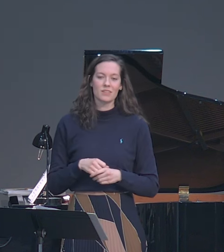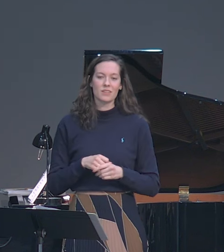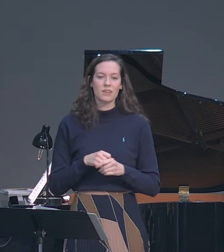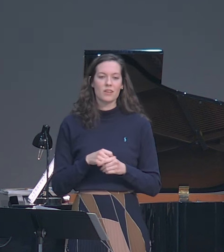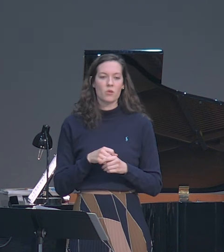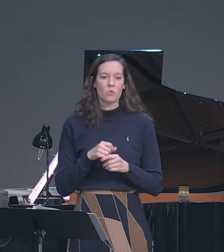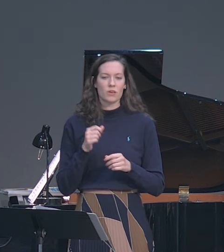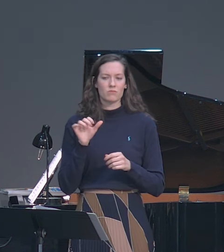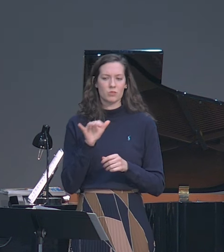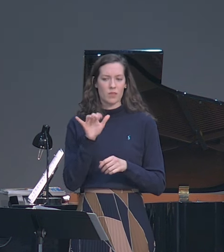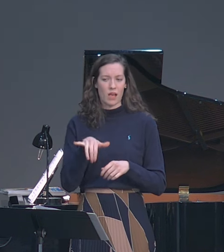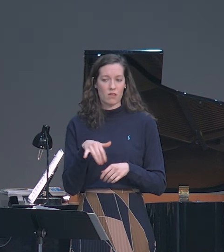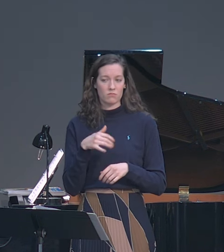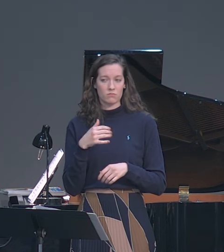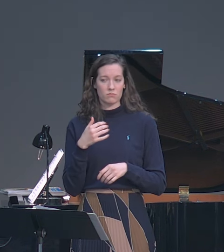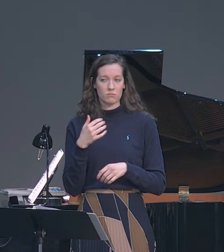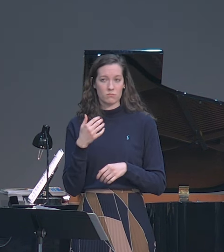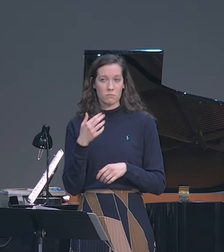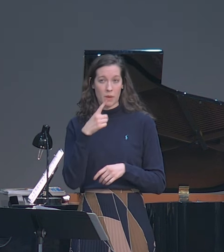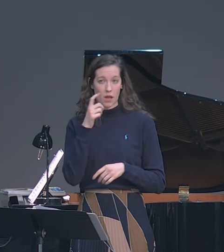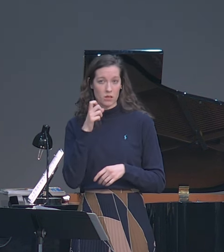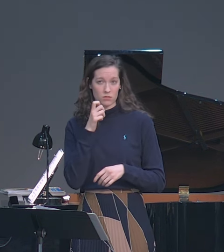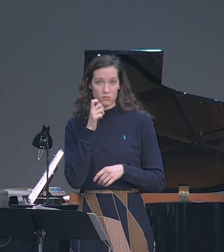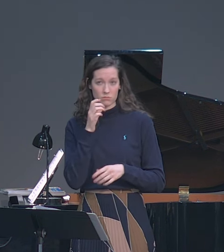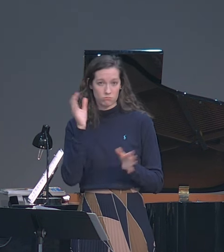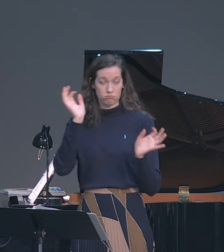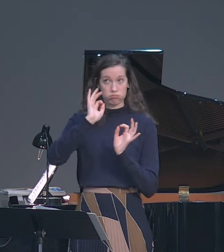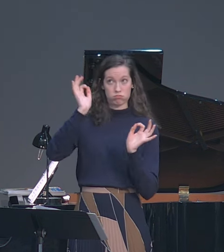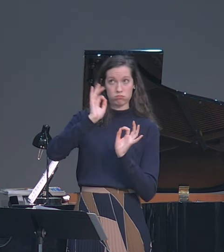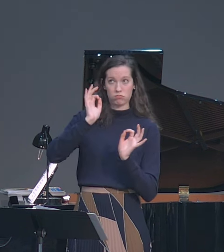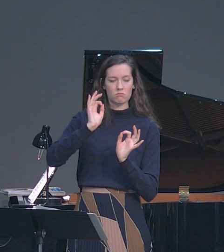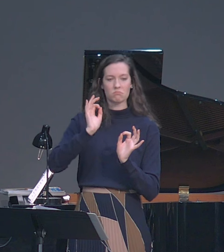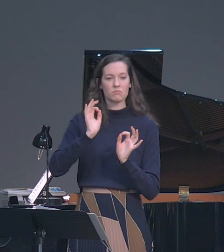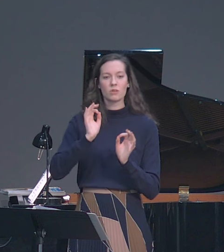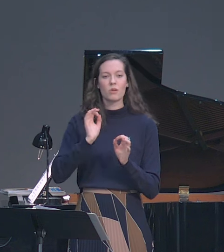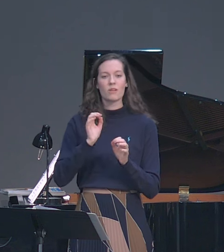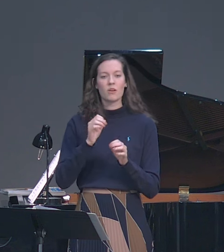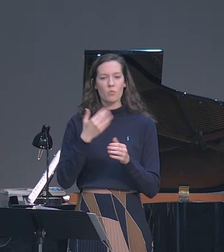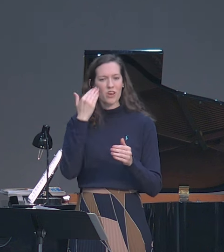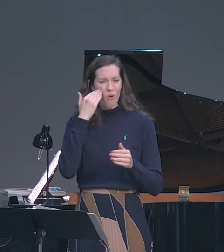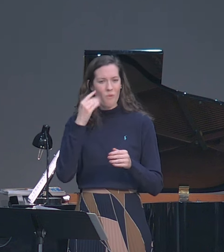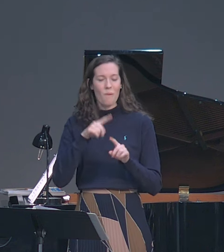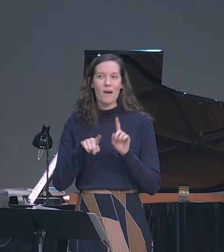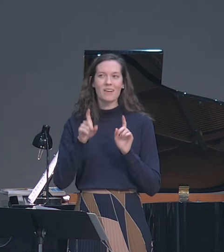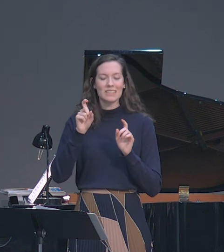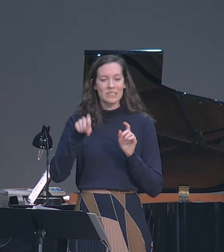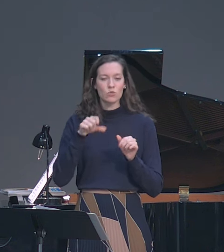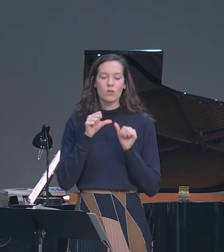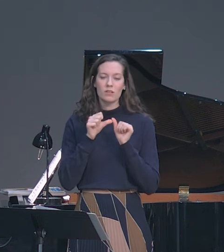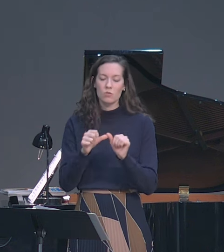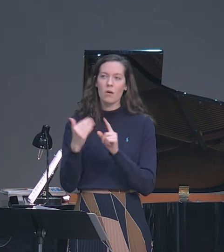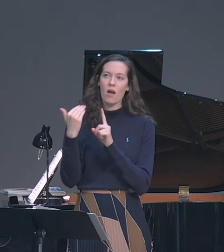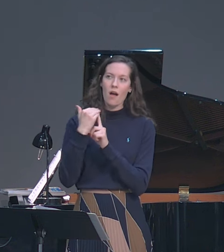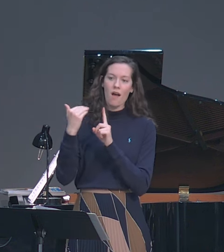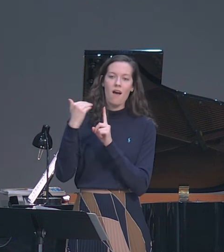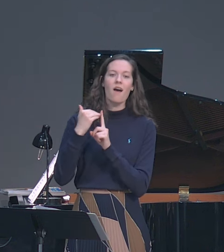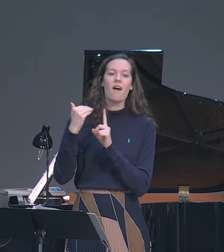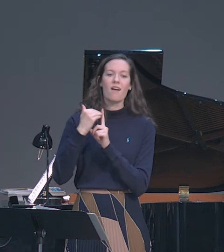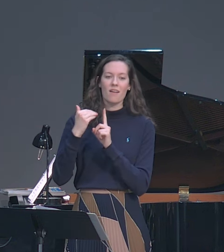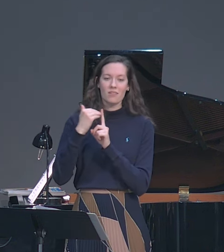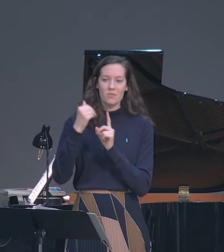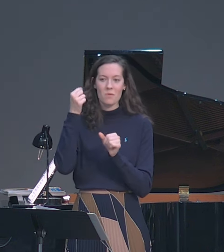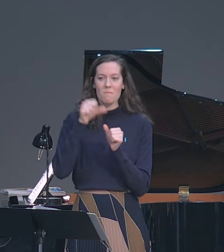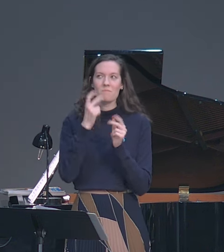things. It's because we need to be constantly reminded of them. During Jesus' final Passover